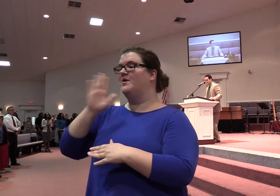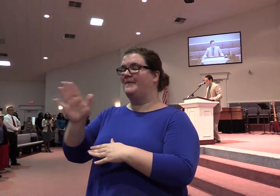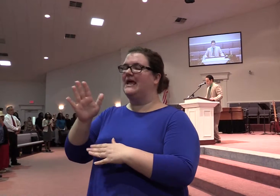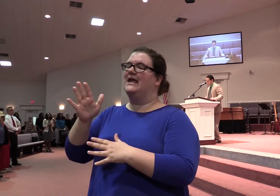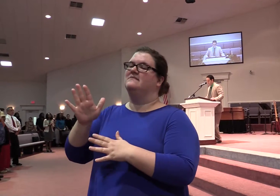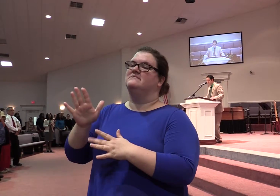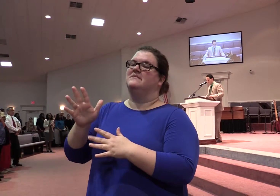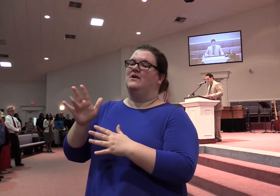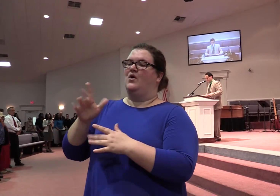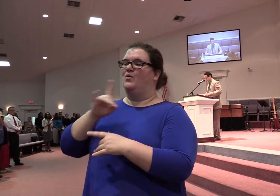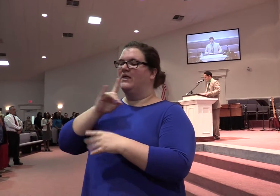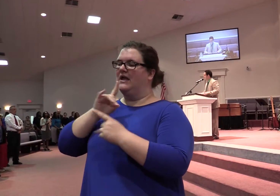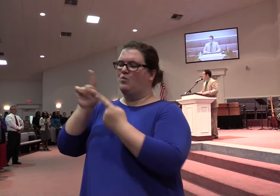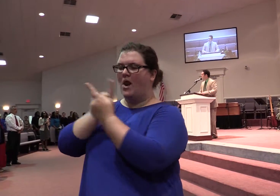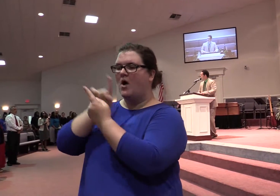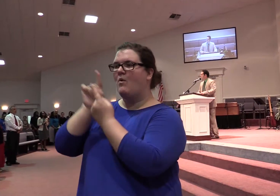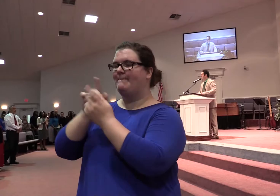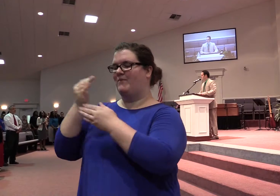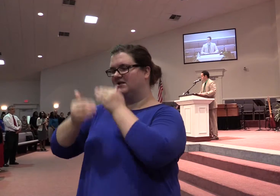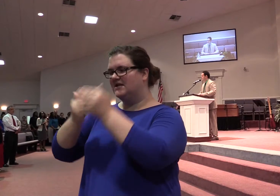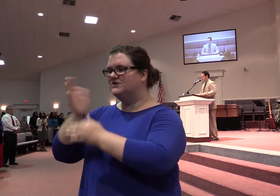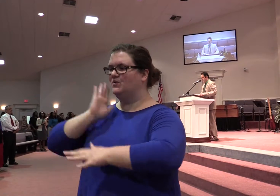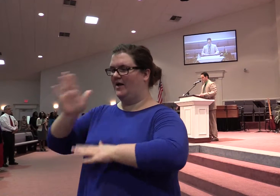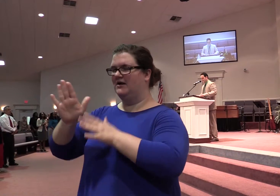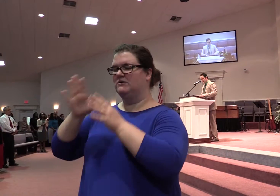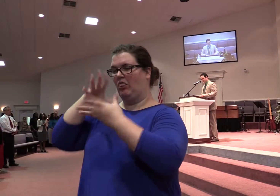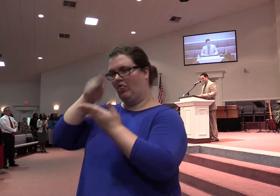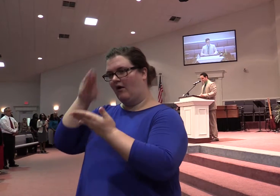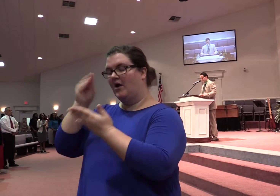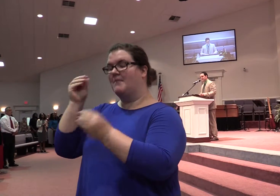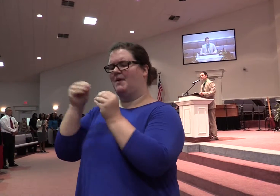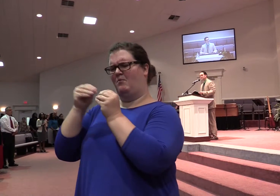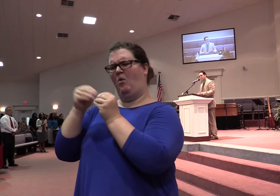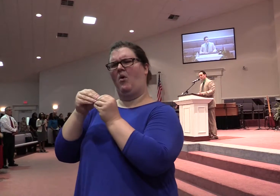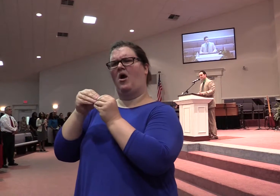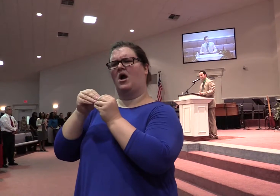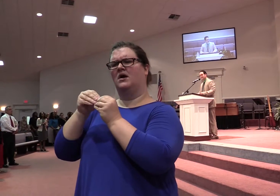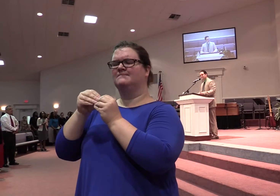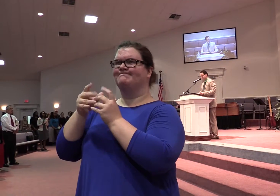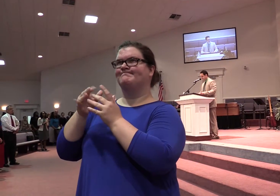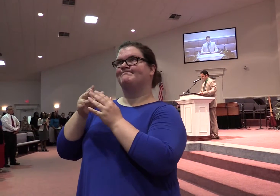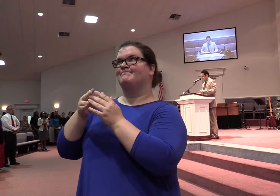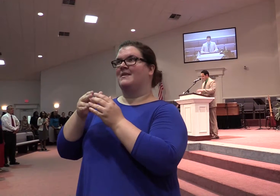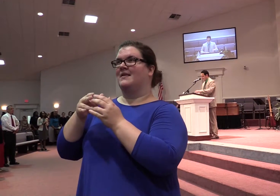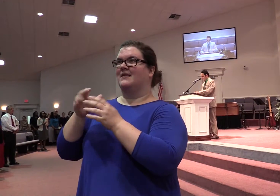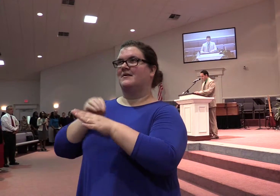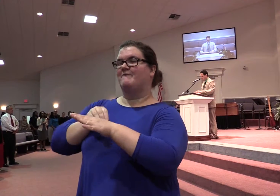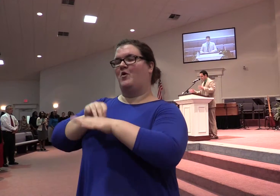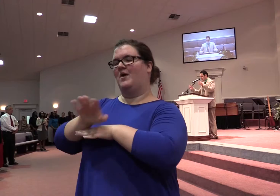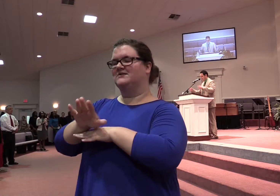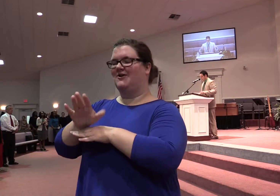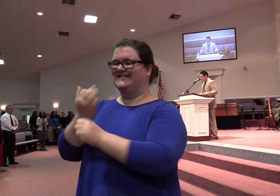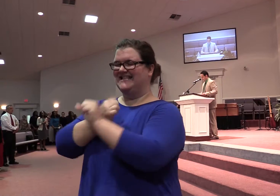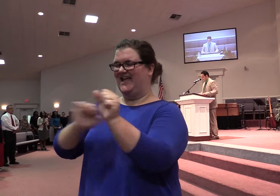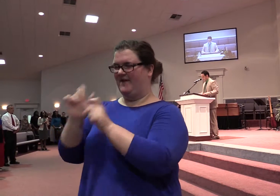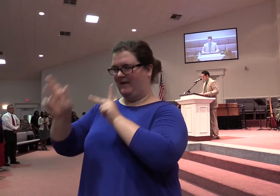going to be an ongoing process. Amen? Amen. We're going to get more effective saving souls. Amen? Amen? Hallelujah. It's an